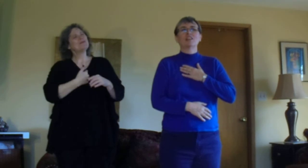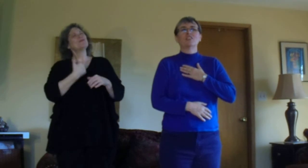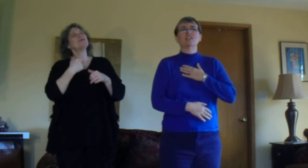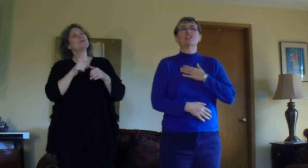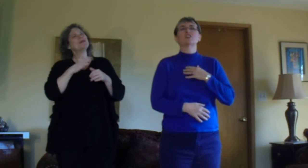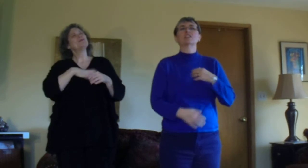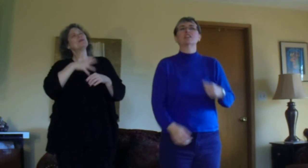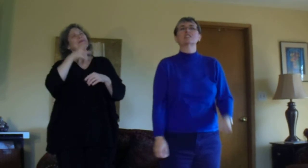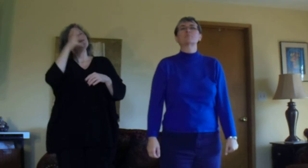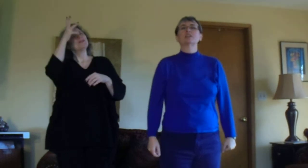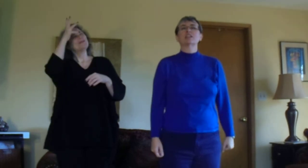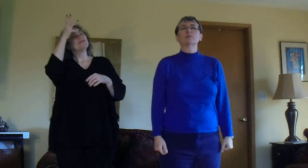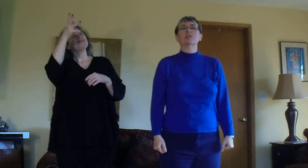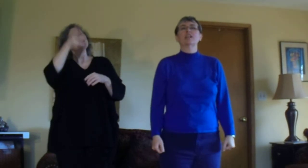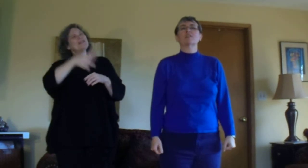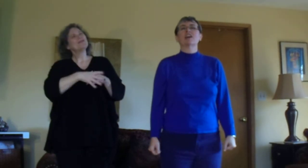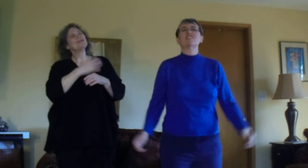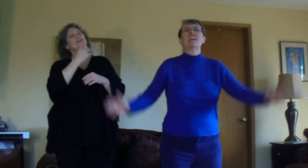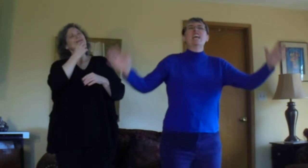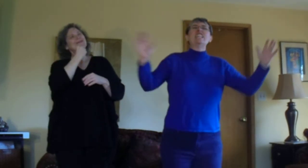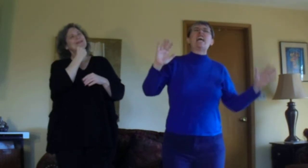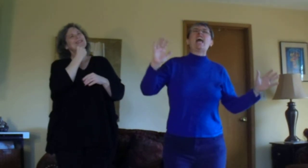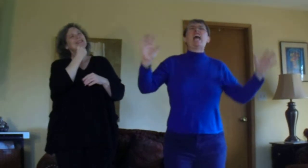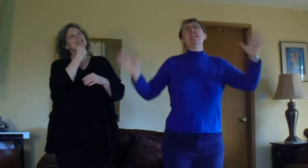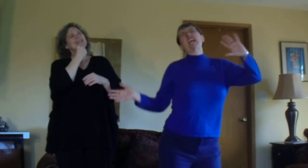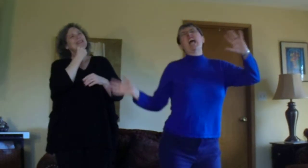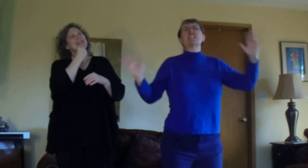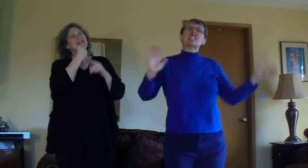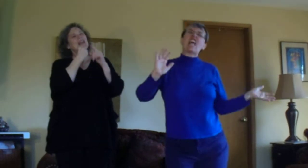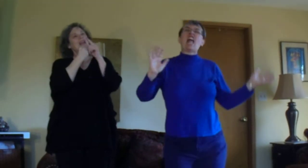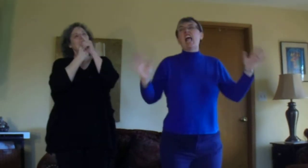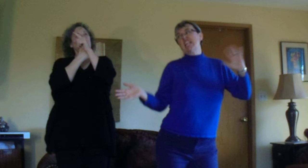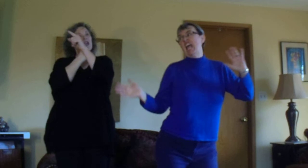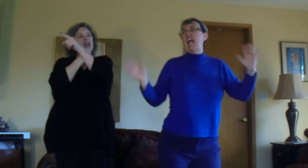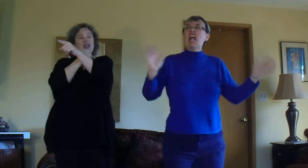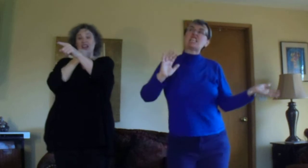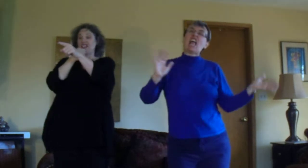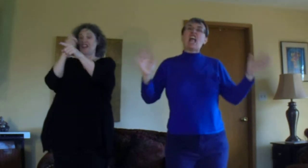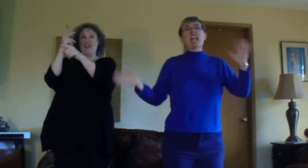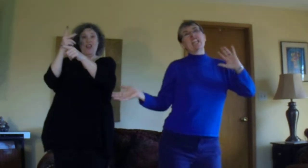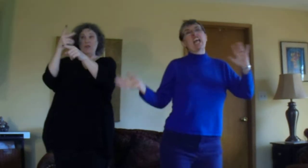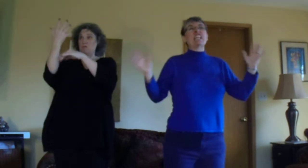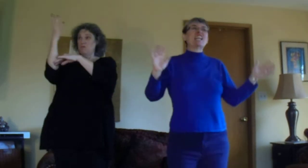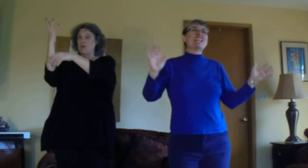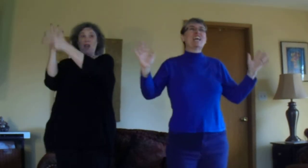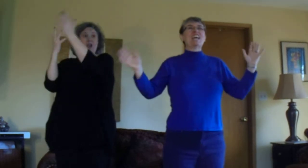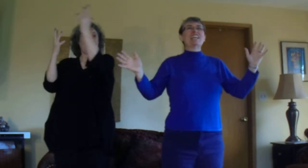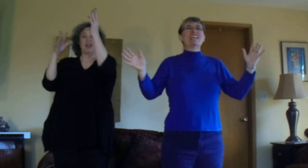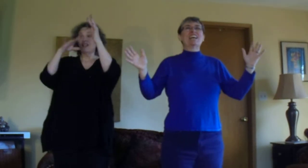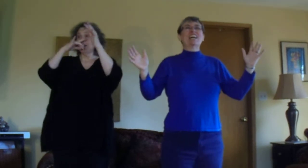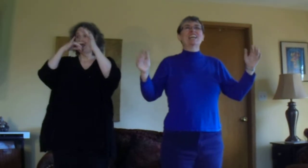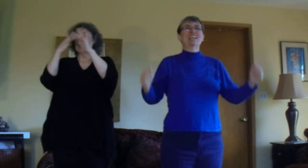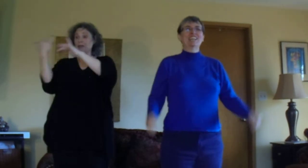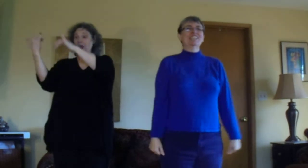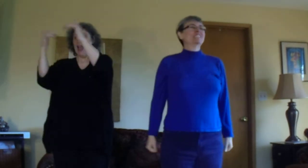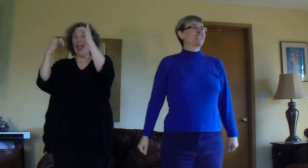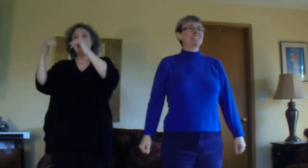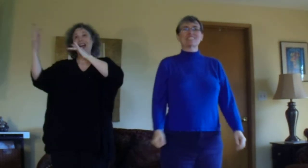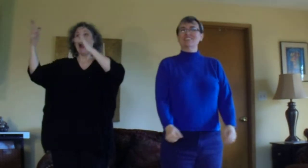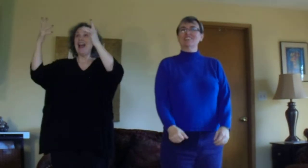Then he heard the kids playing at the playground. Na, na, na, na, na, na, na, na, na, na. Said, it's so nice